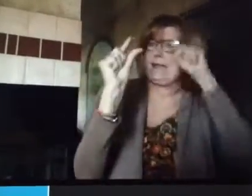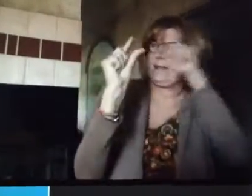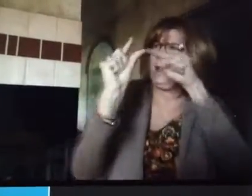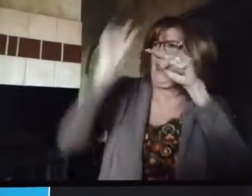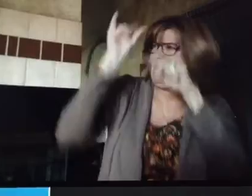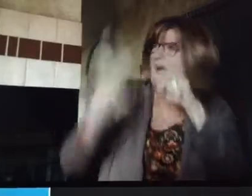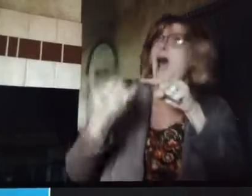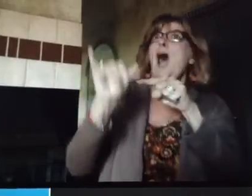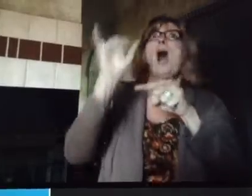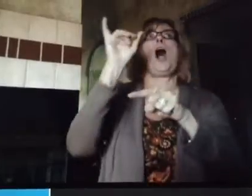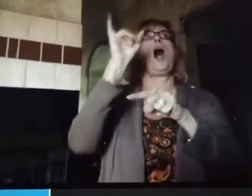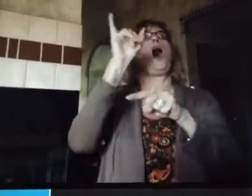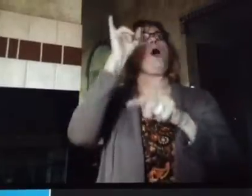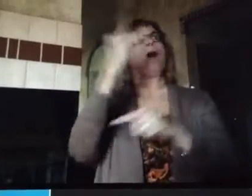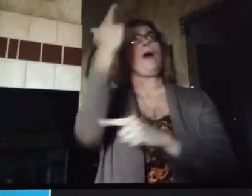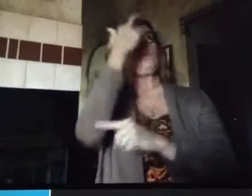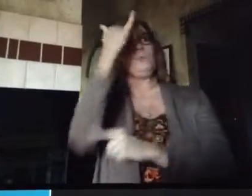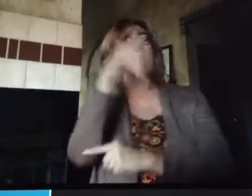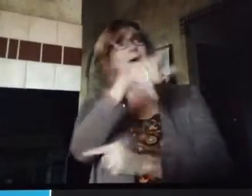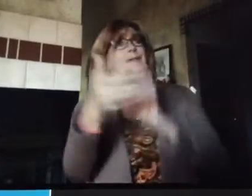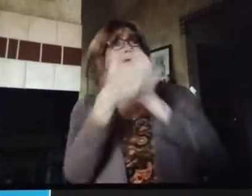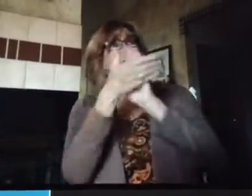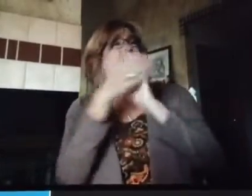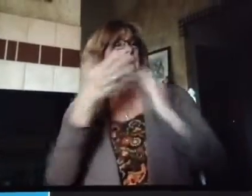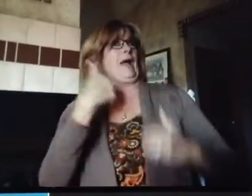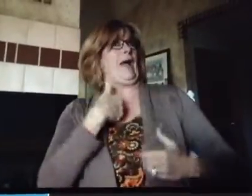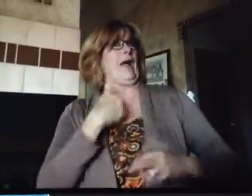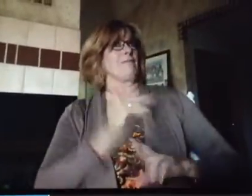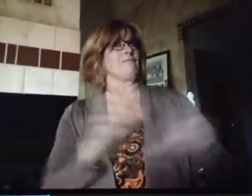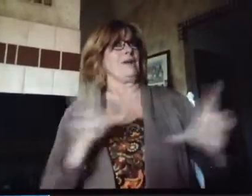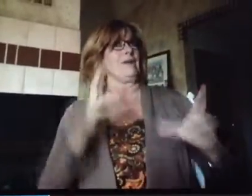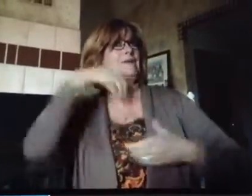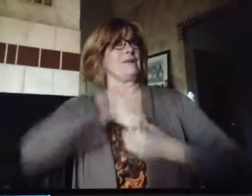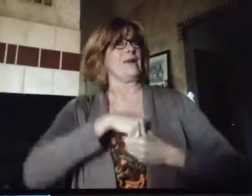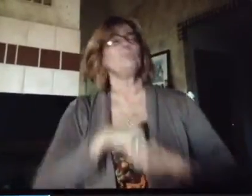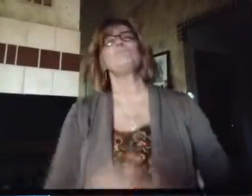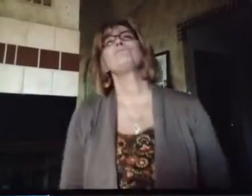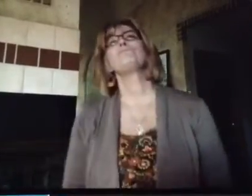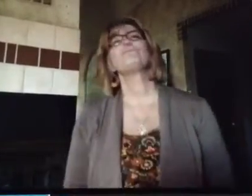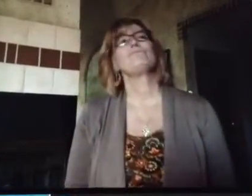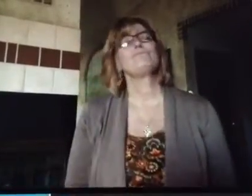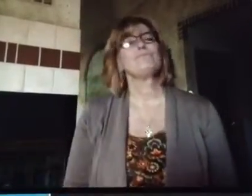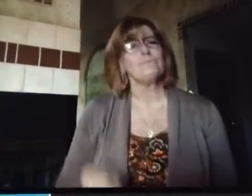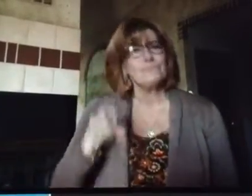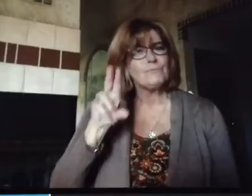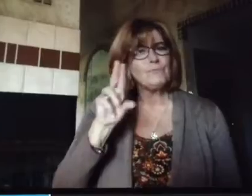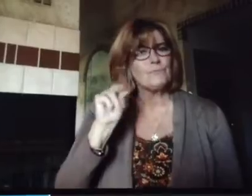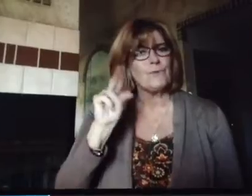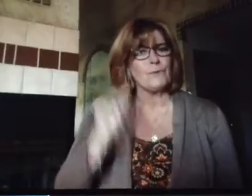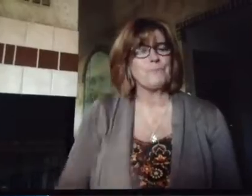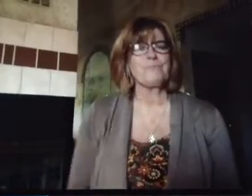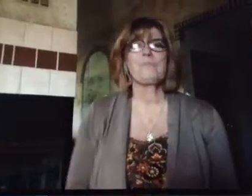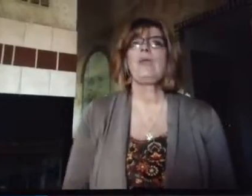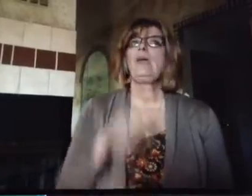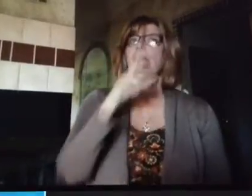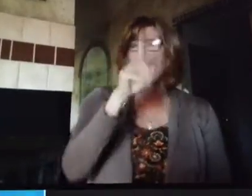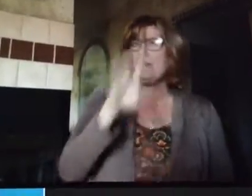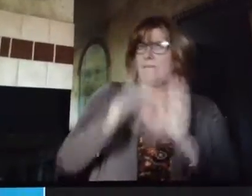to do an MRI scan and drew their blood and looked at their DNA to see if they had this natural talent within